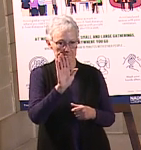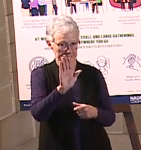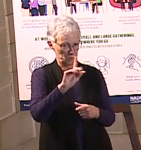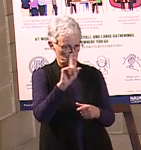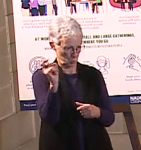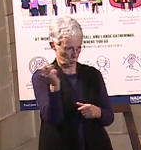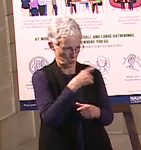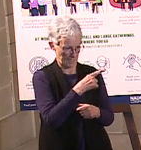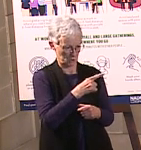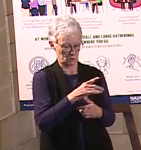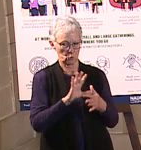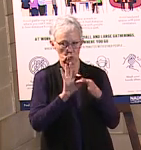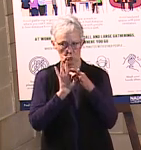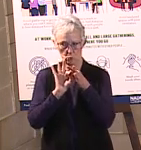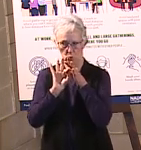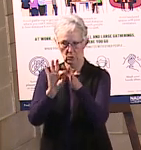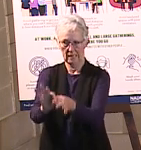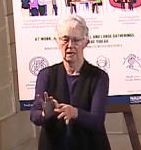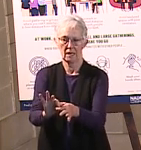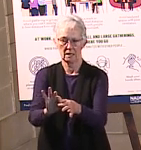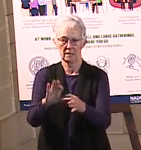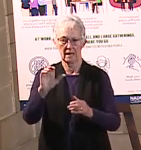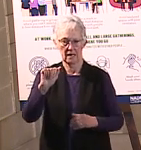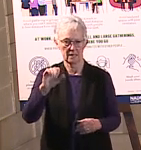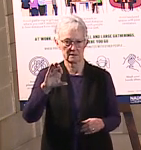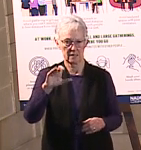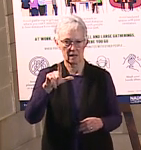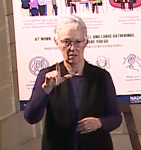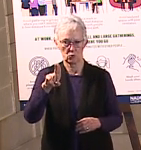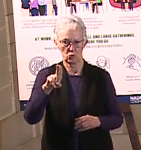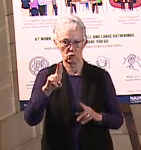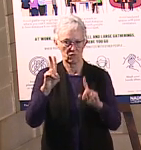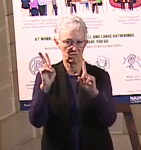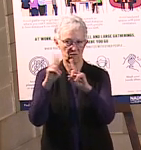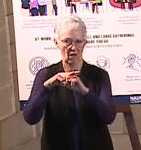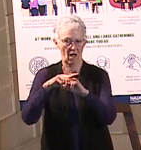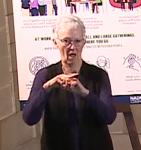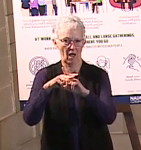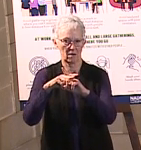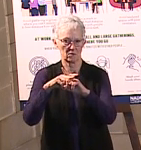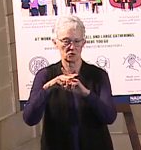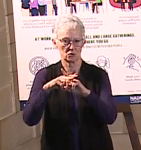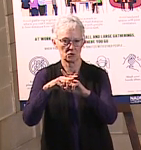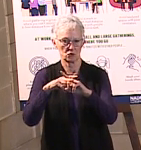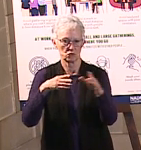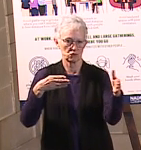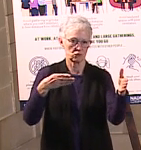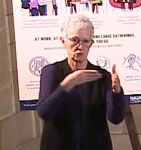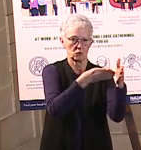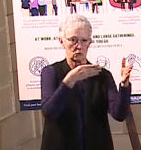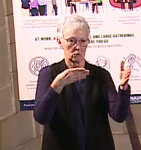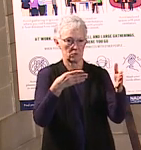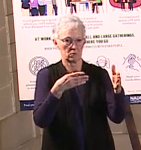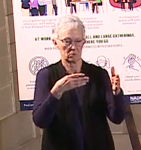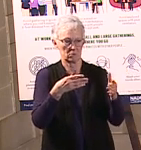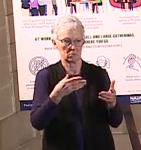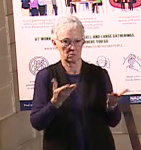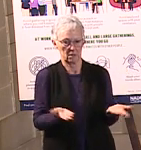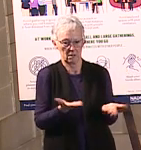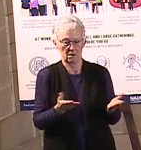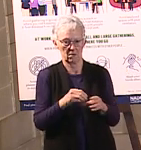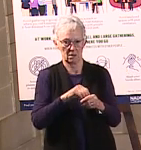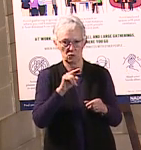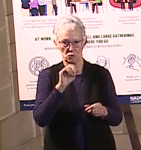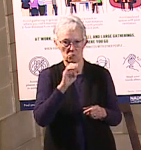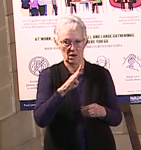was with regard to the ACLU lawsuit that they just withdrew. How